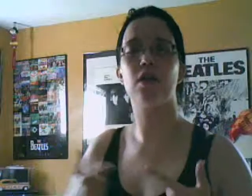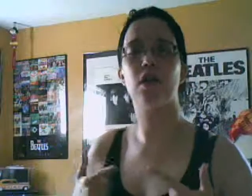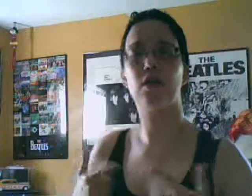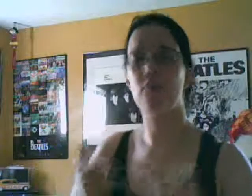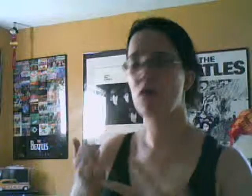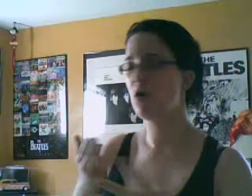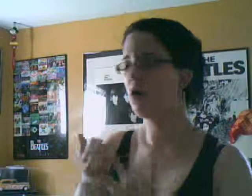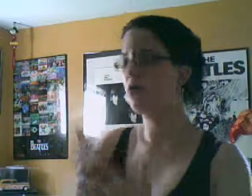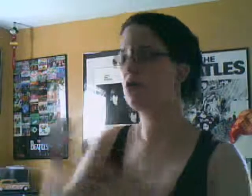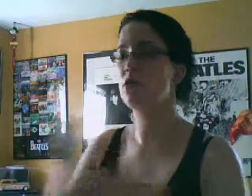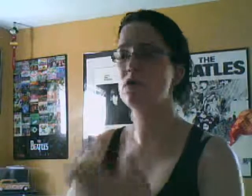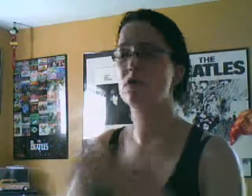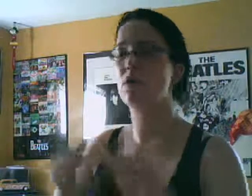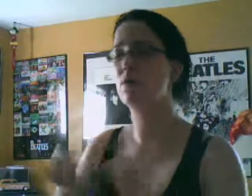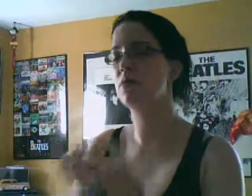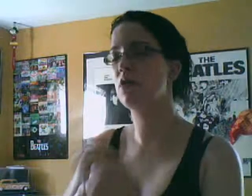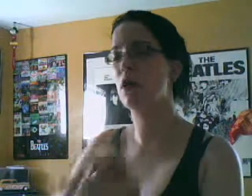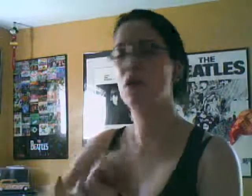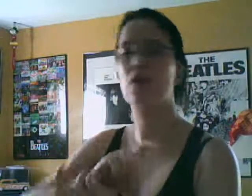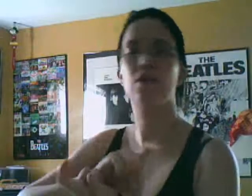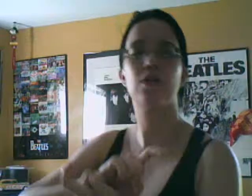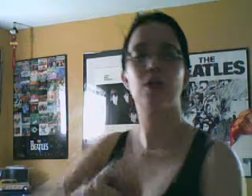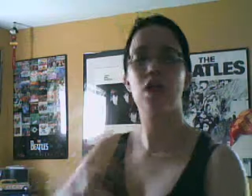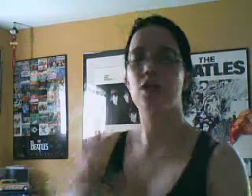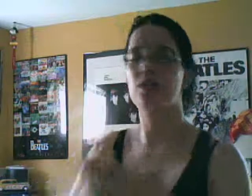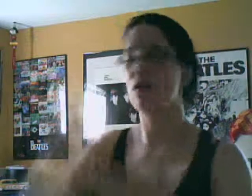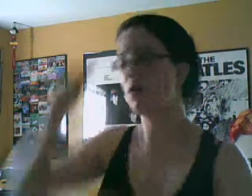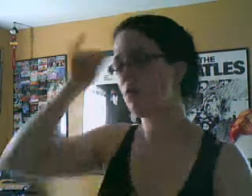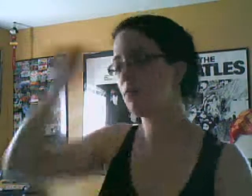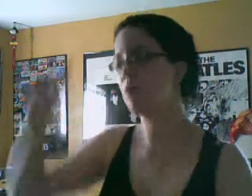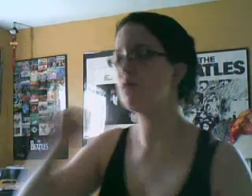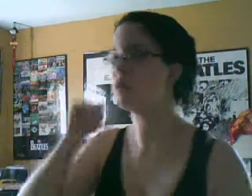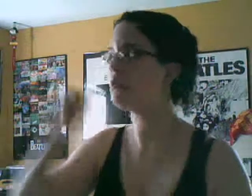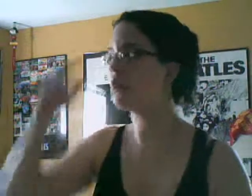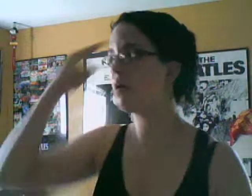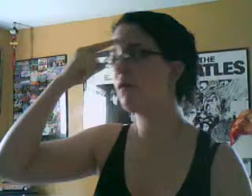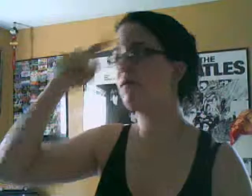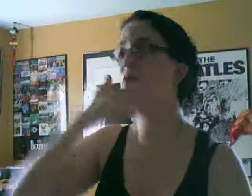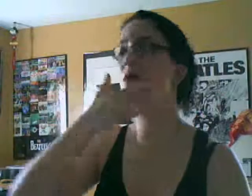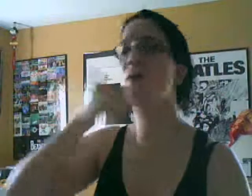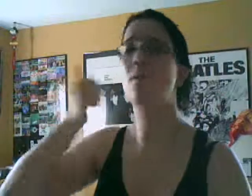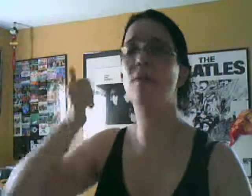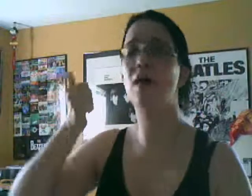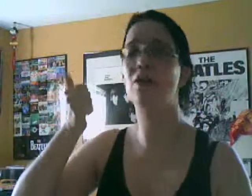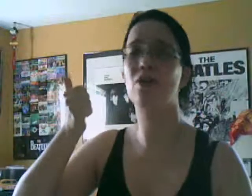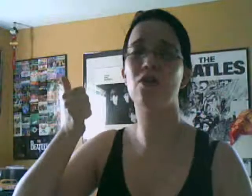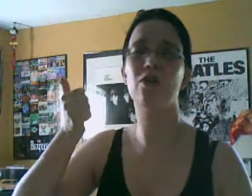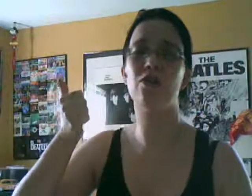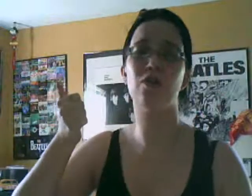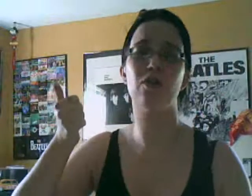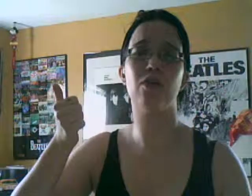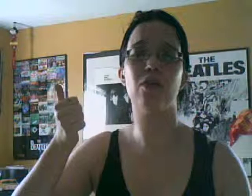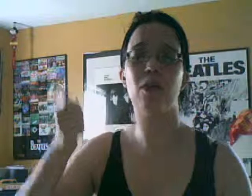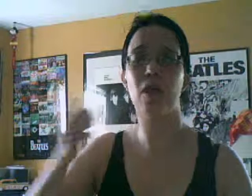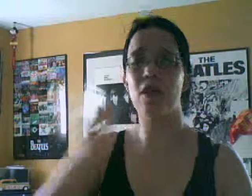Though some have changed, some forever, not more Better, some